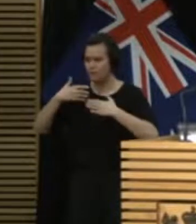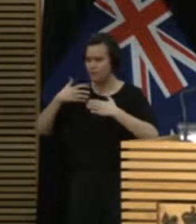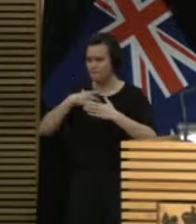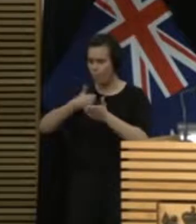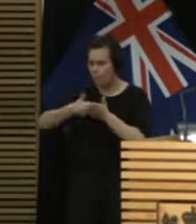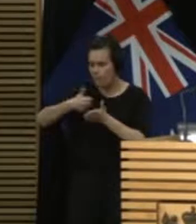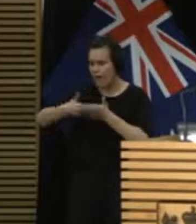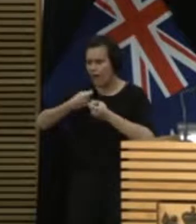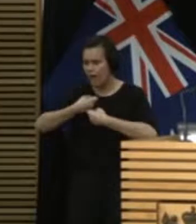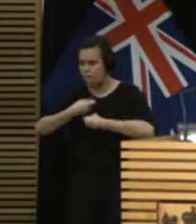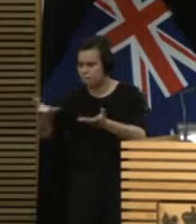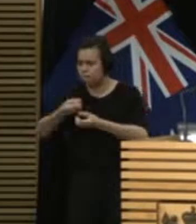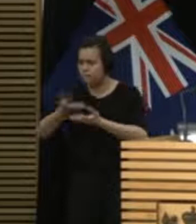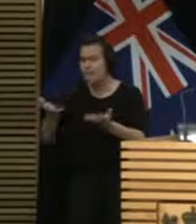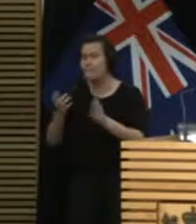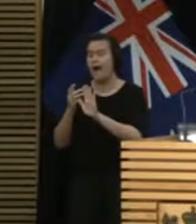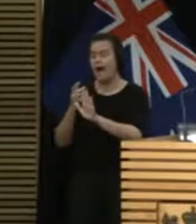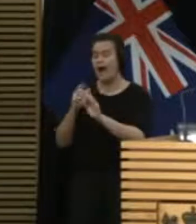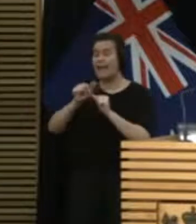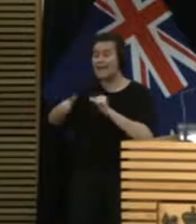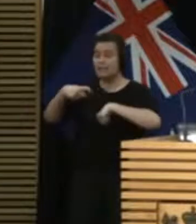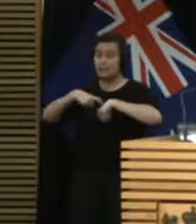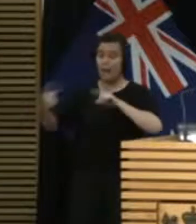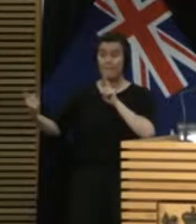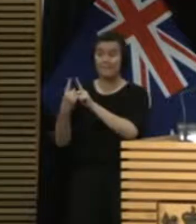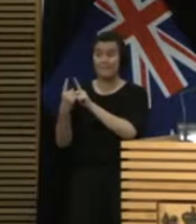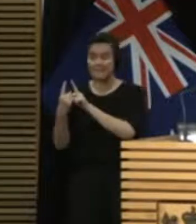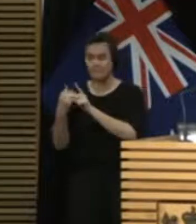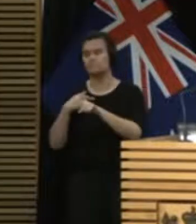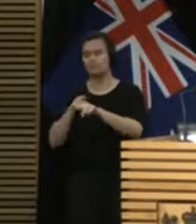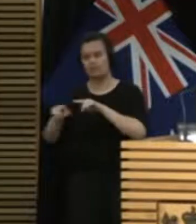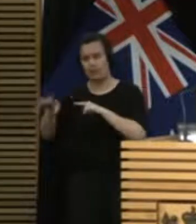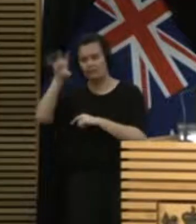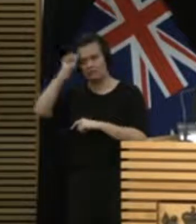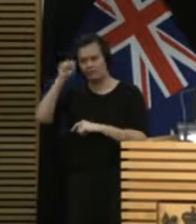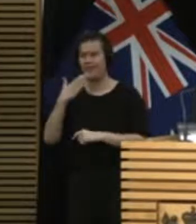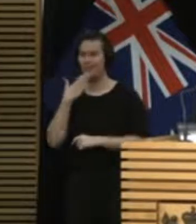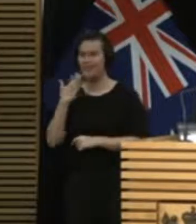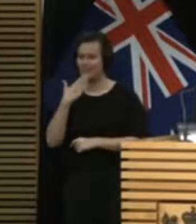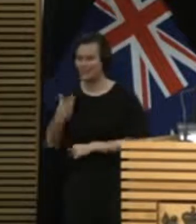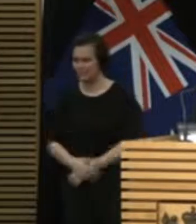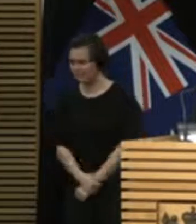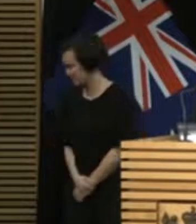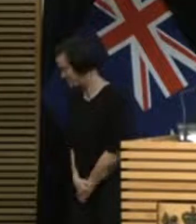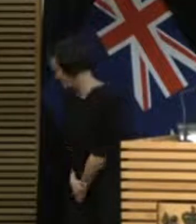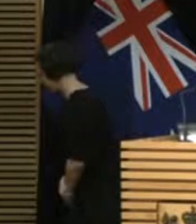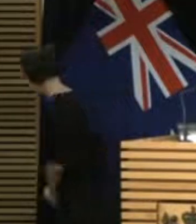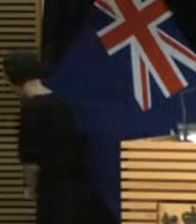process, but I will try and remember next time, and amongst numerous other things. Okay, thank you everyone.